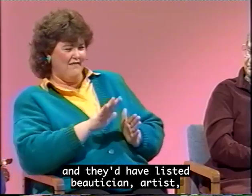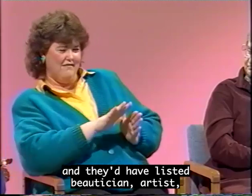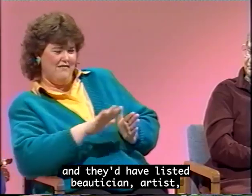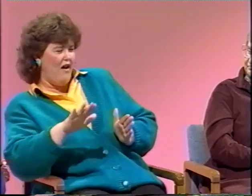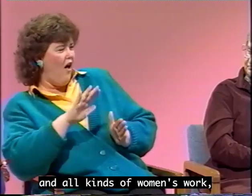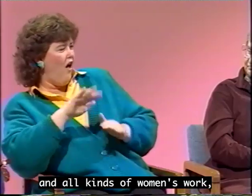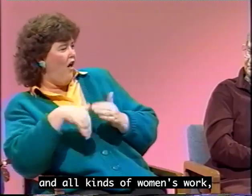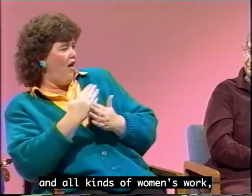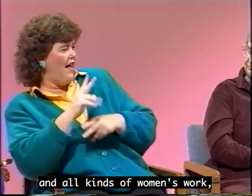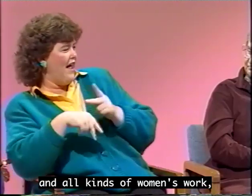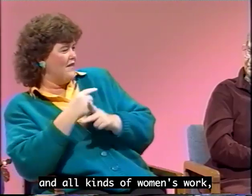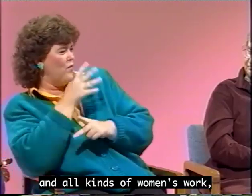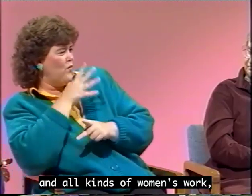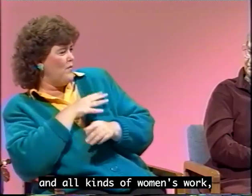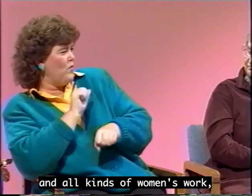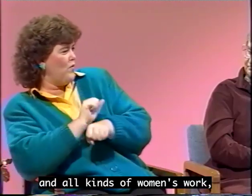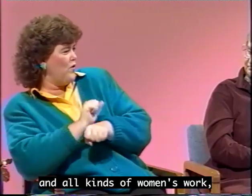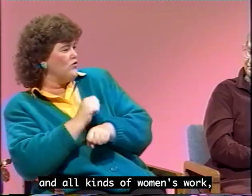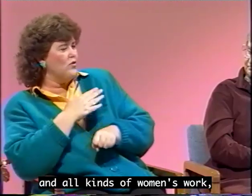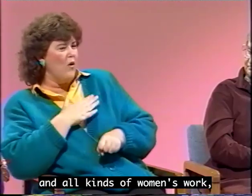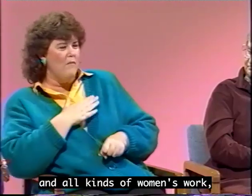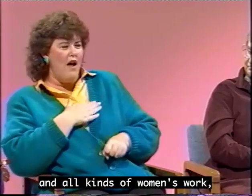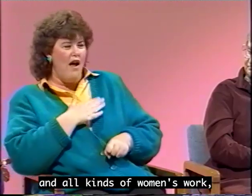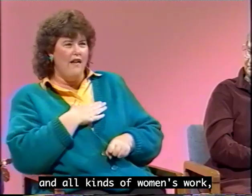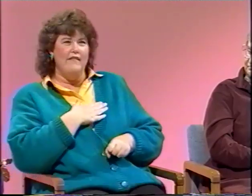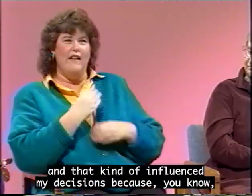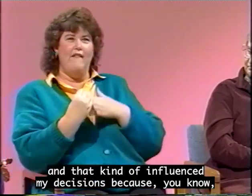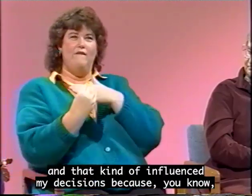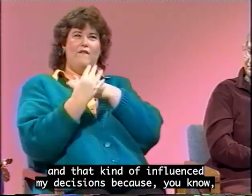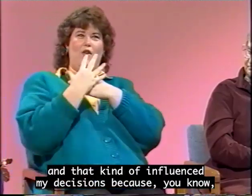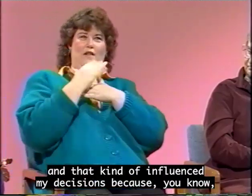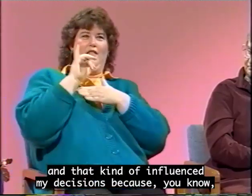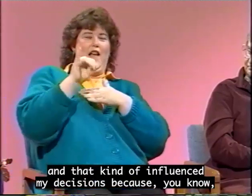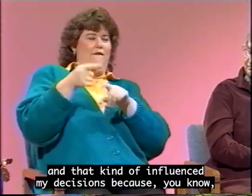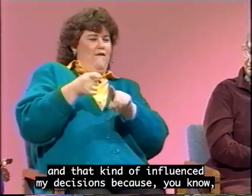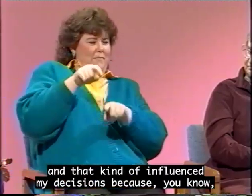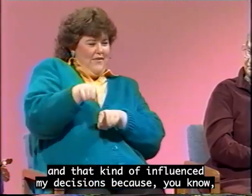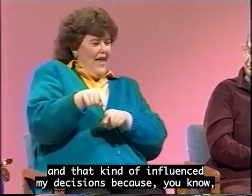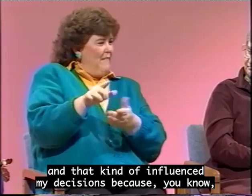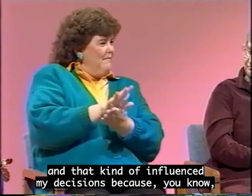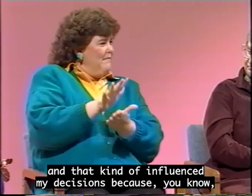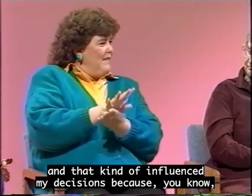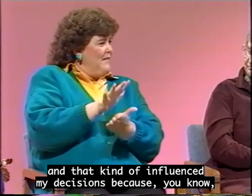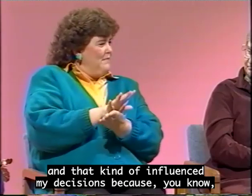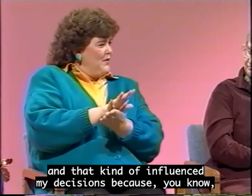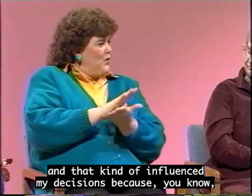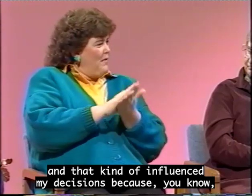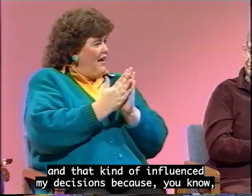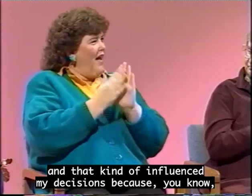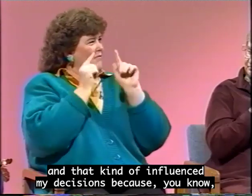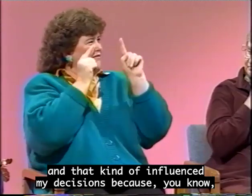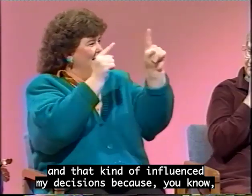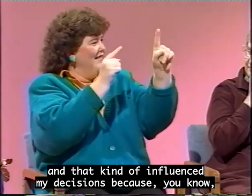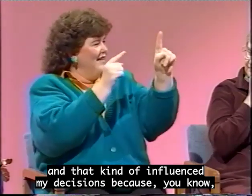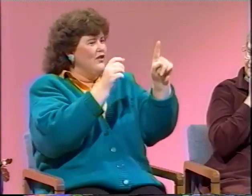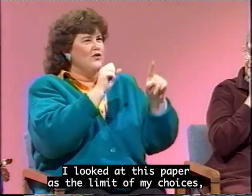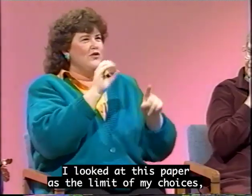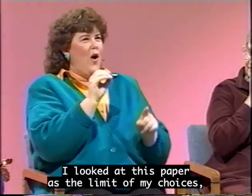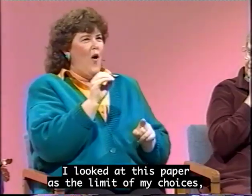beautician, artist, all kinds of women's work. And that kind of influenced my decisions because, I looked to this